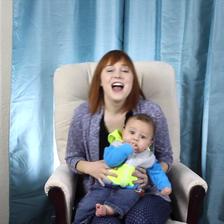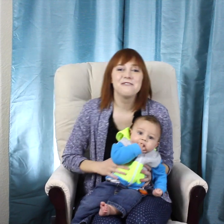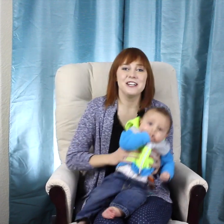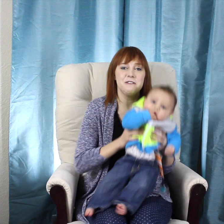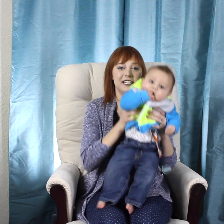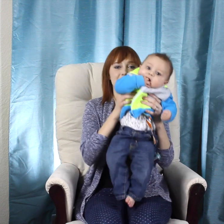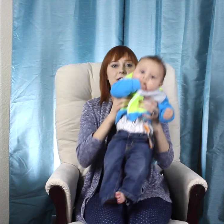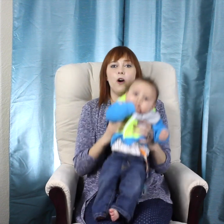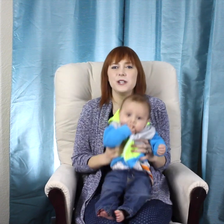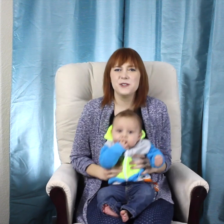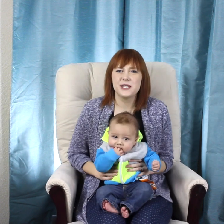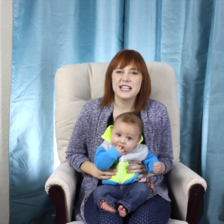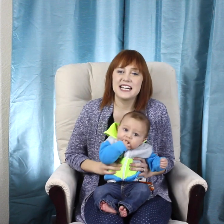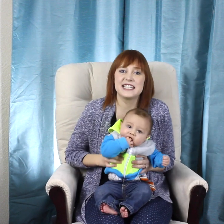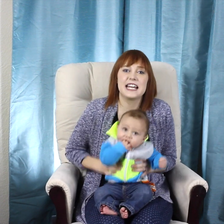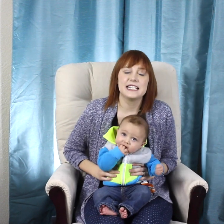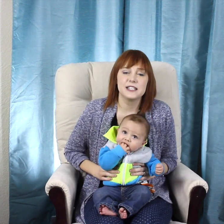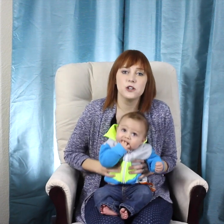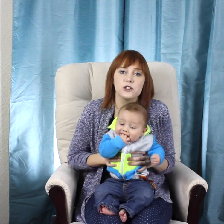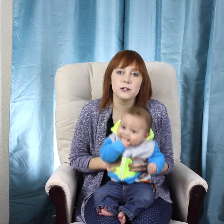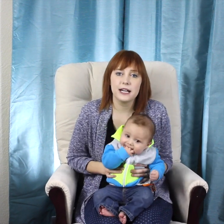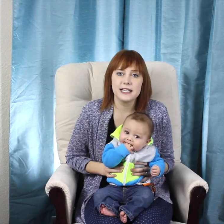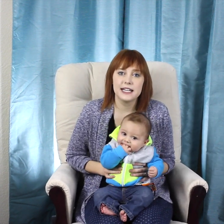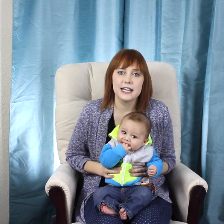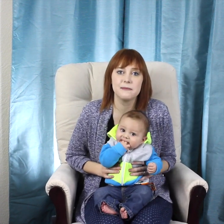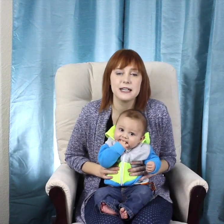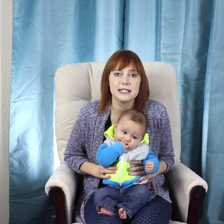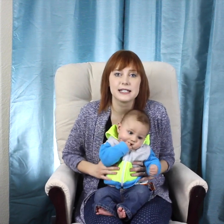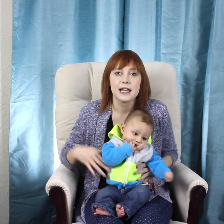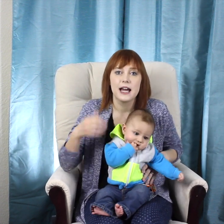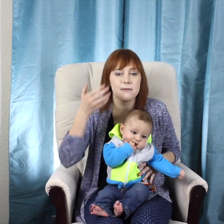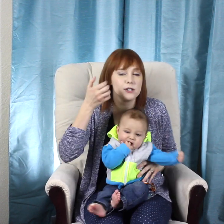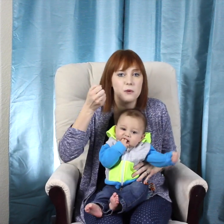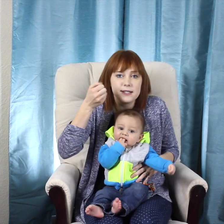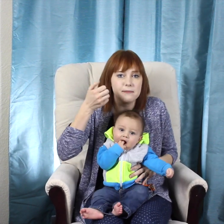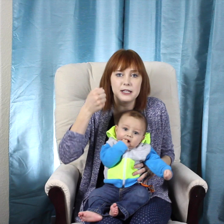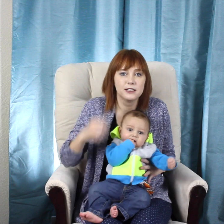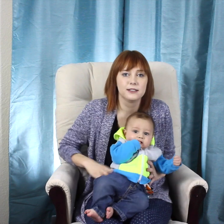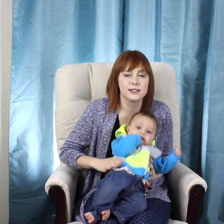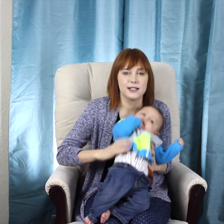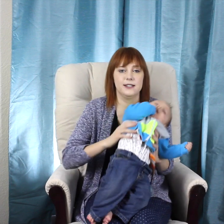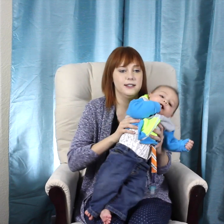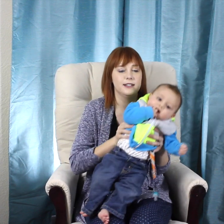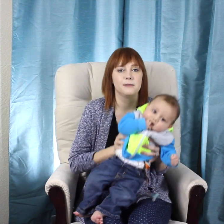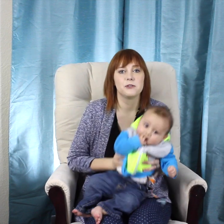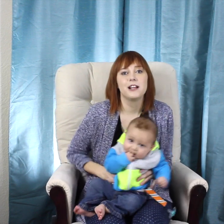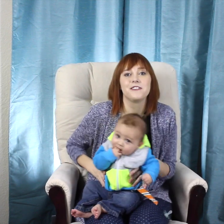What you want to do is always use the sign in a sentence. Usually what I say to him is, do you want some milk? That's the most clever